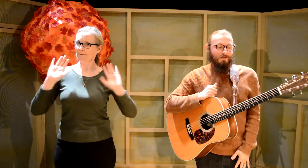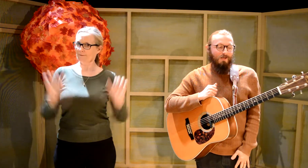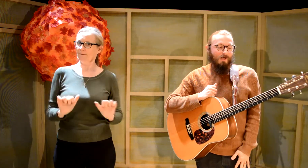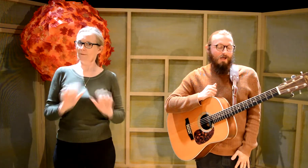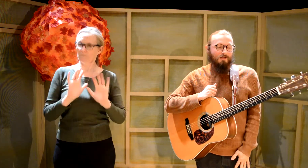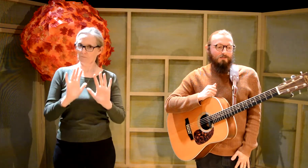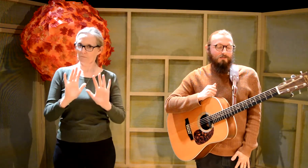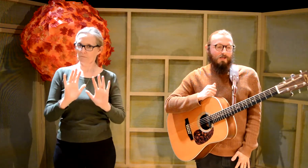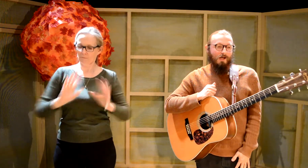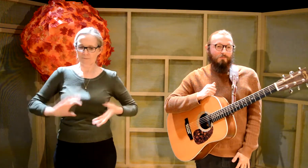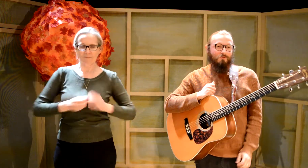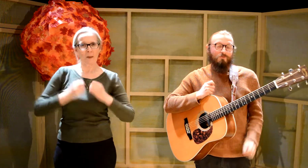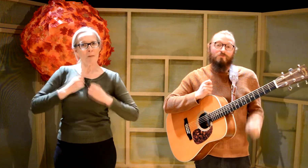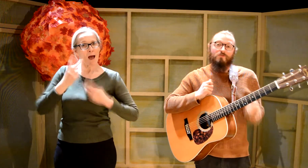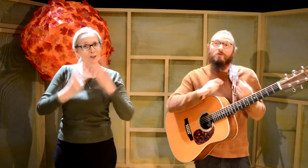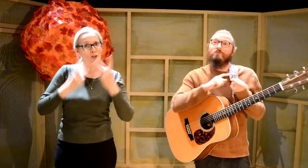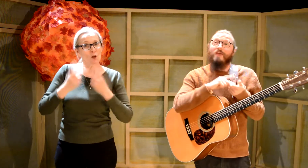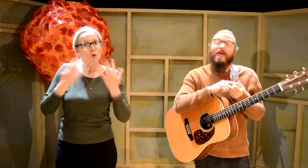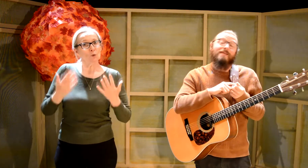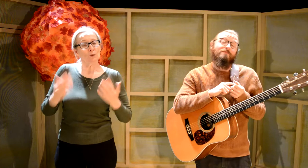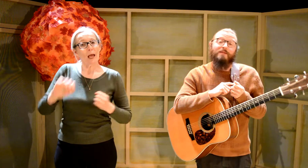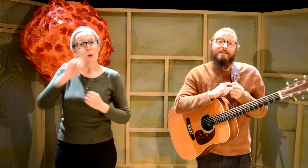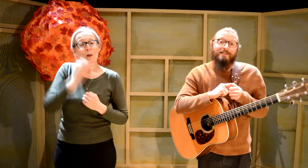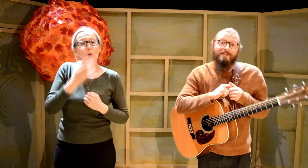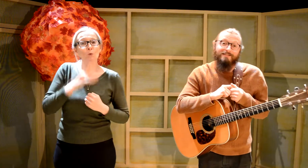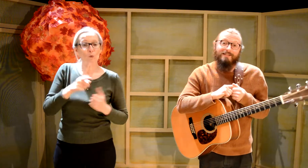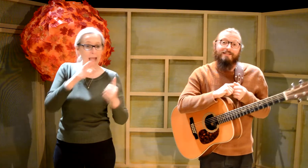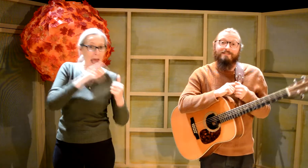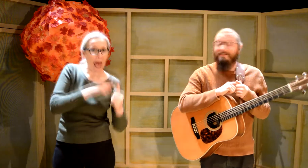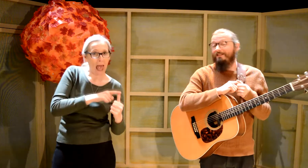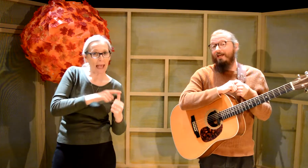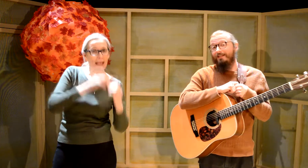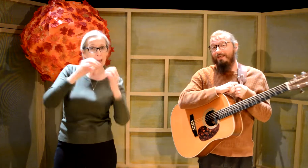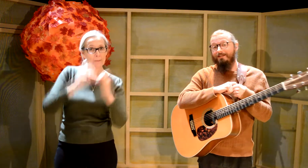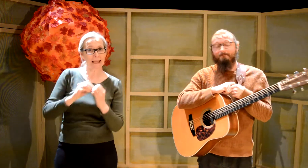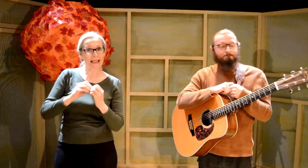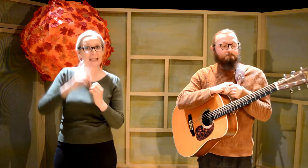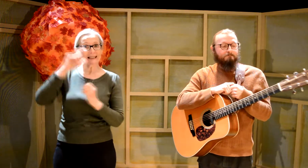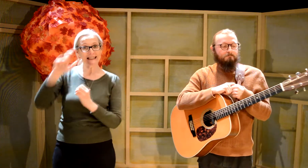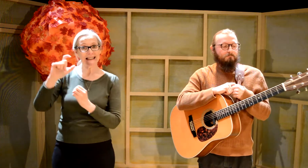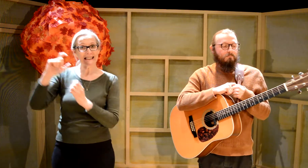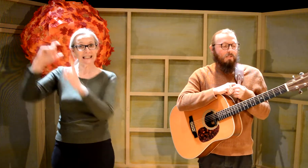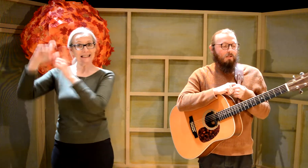with. And I'm going to use the notes A, B, C, D, and E.